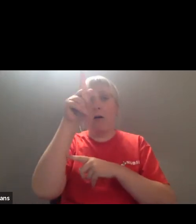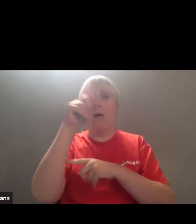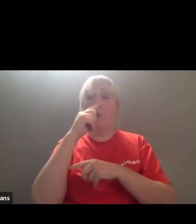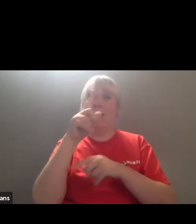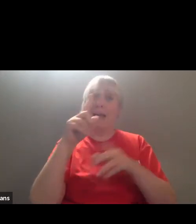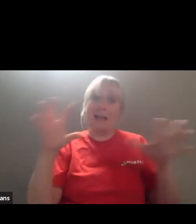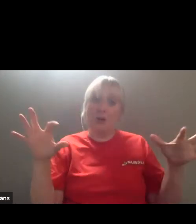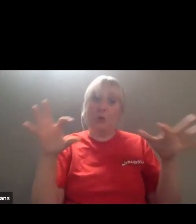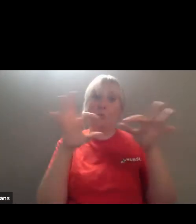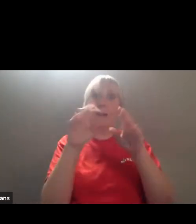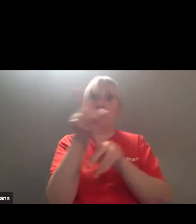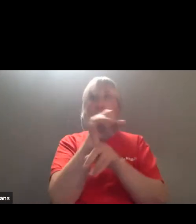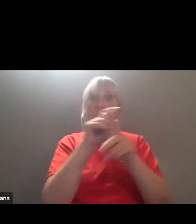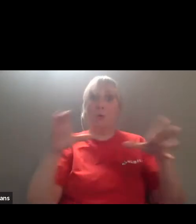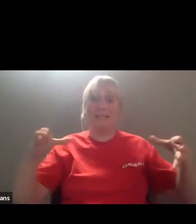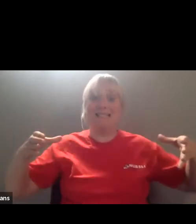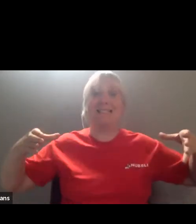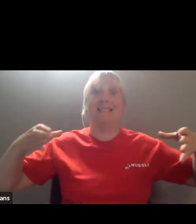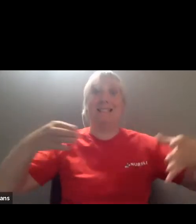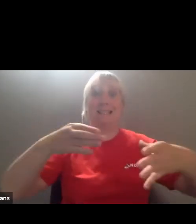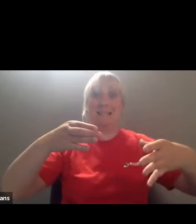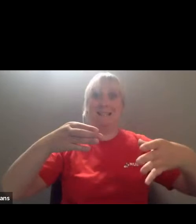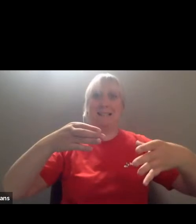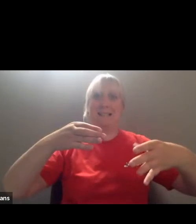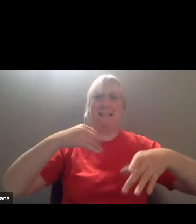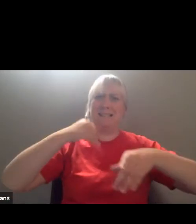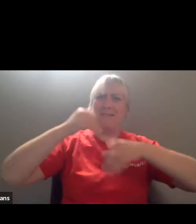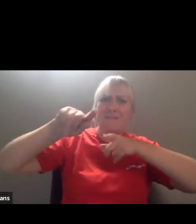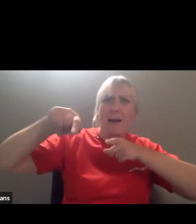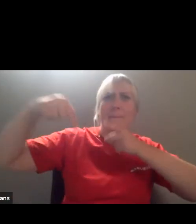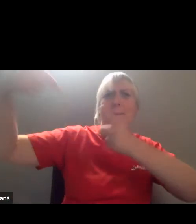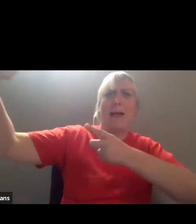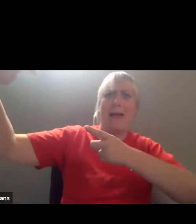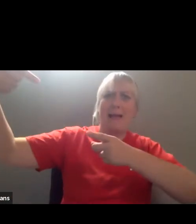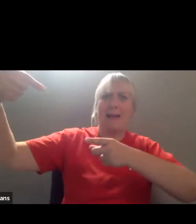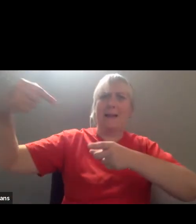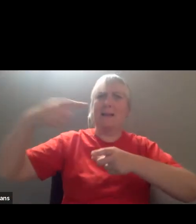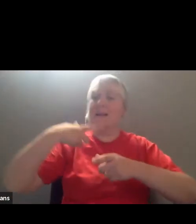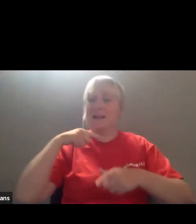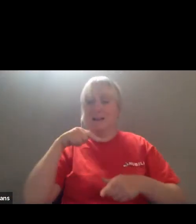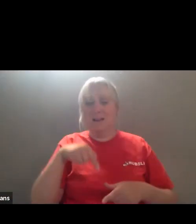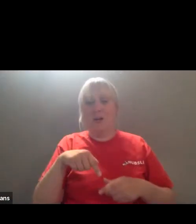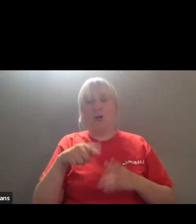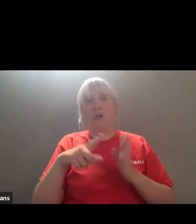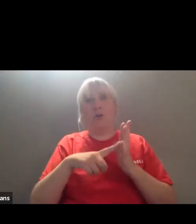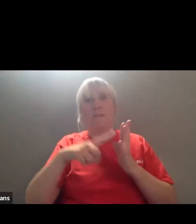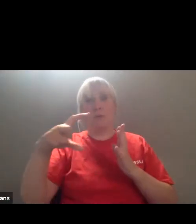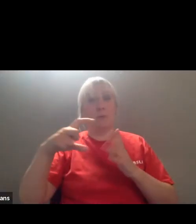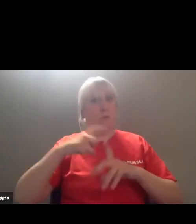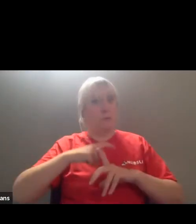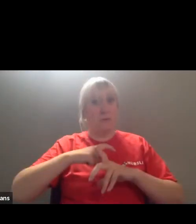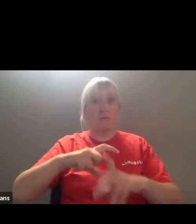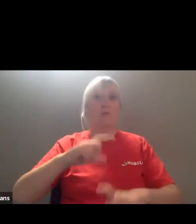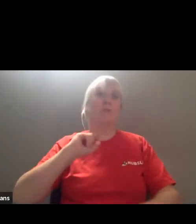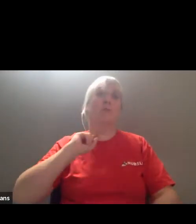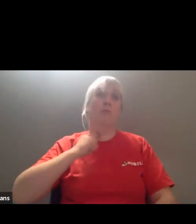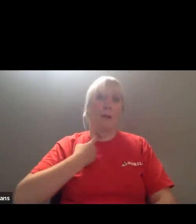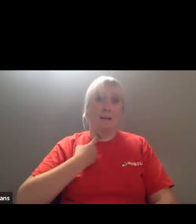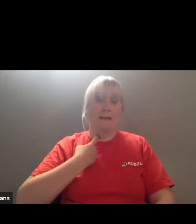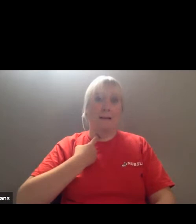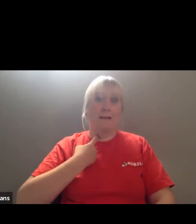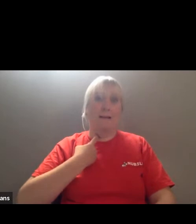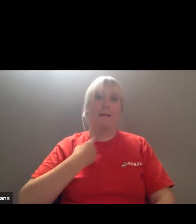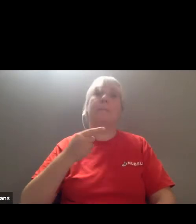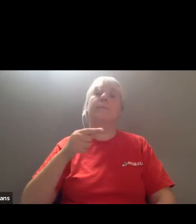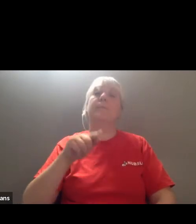together and fight back the conscious cruelty that is universal credit. And we've managed migration due to start on the